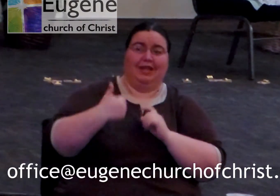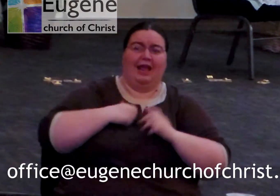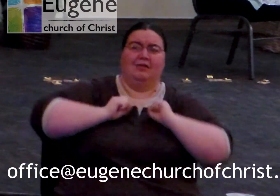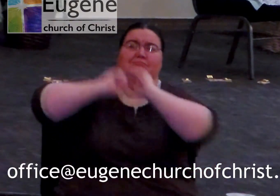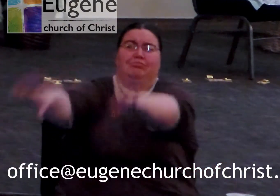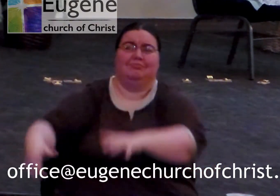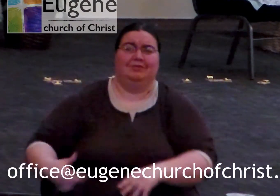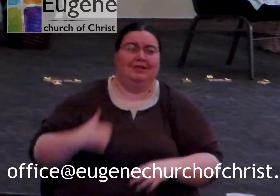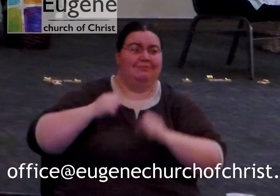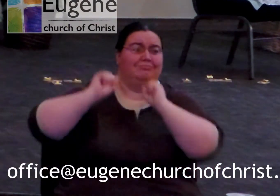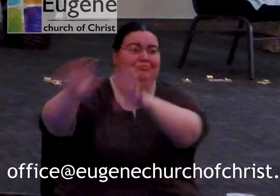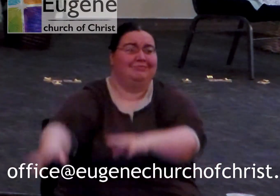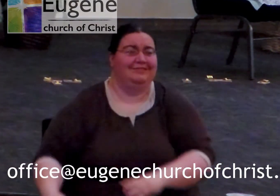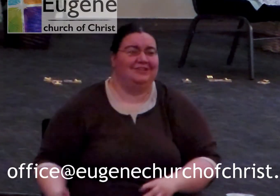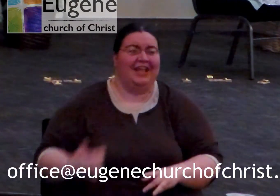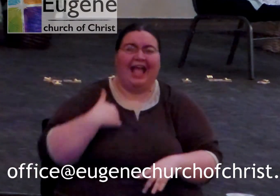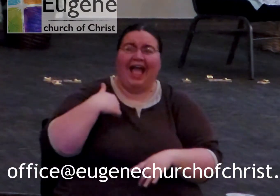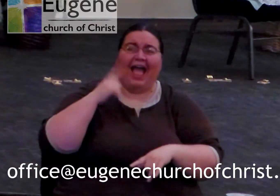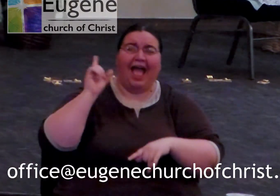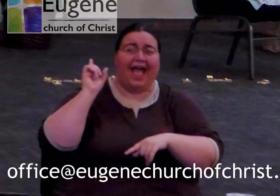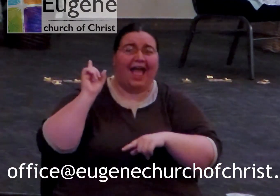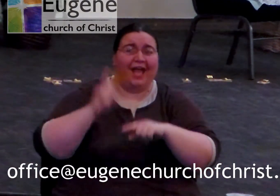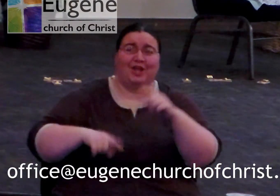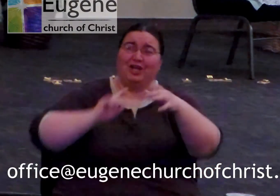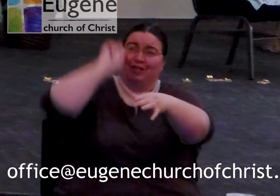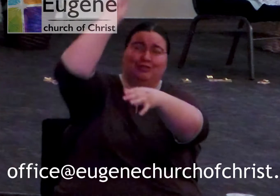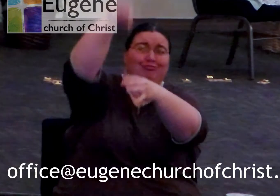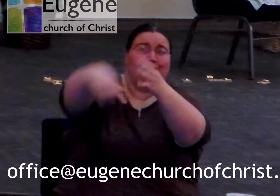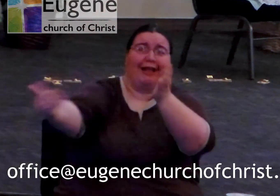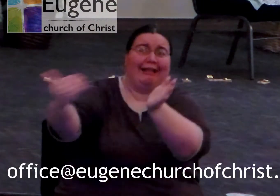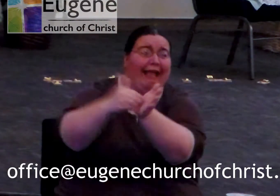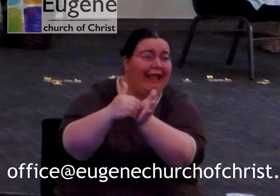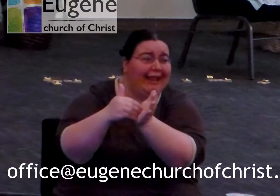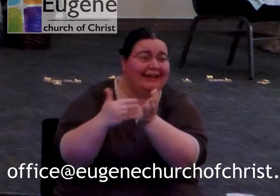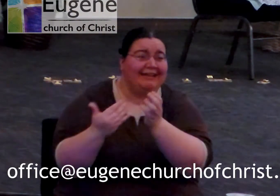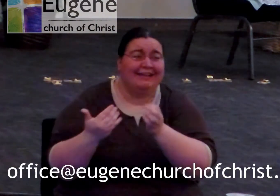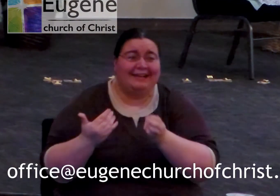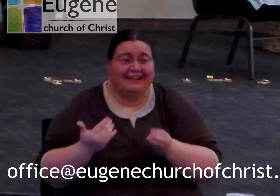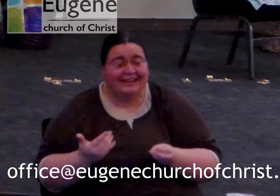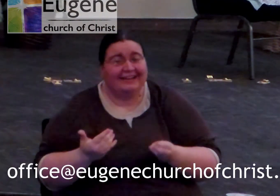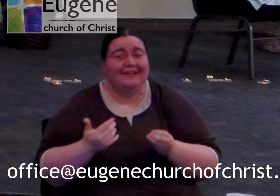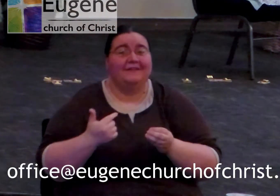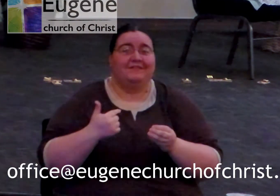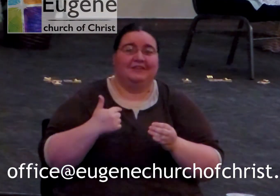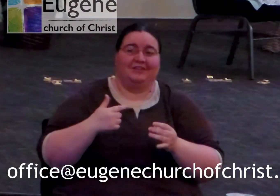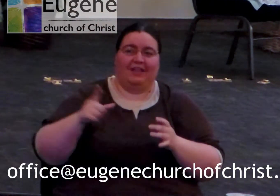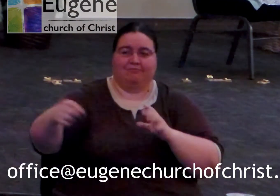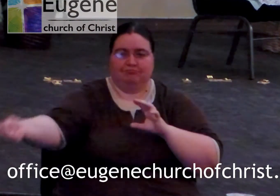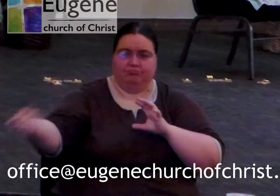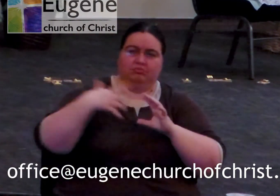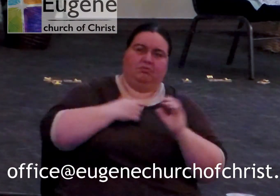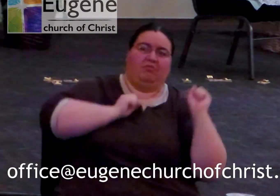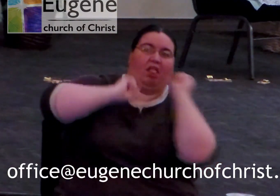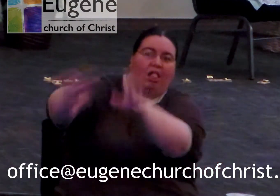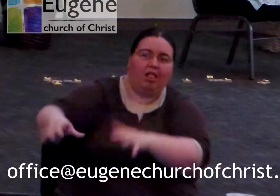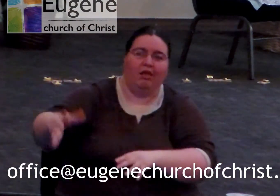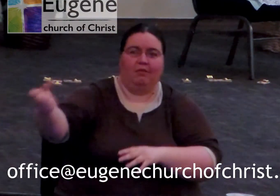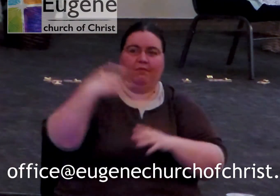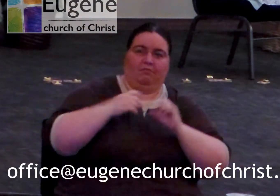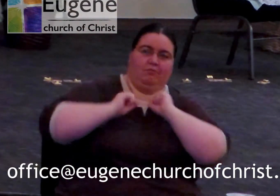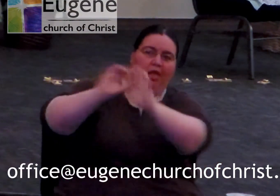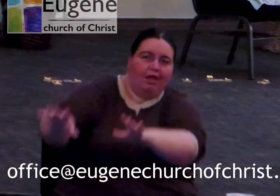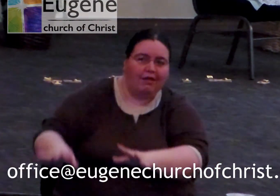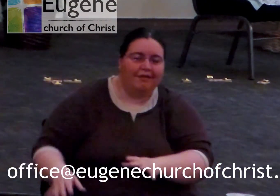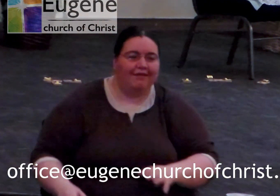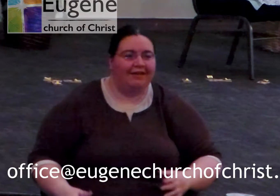again. I didn't make it, but it'll never be that good. And so I would keep chucking it back and chucking it back. And I just remember thinking, this is not what